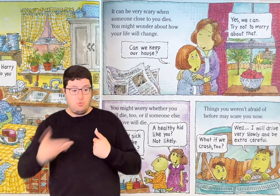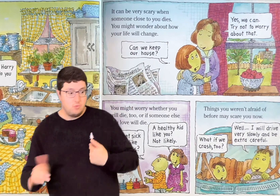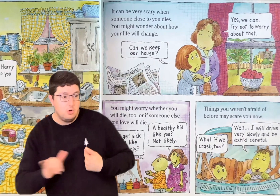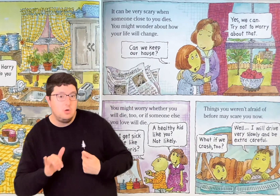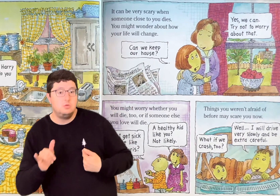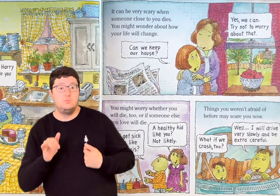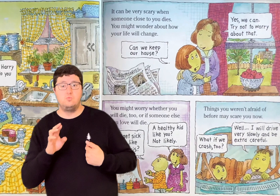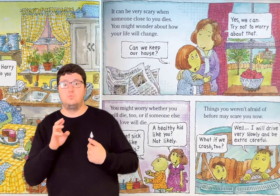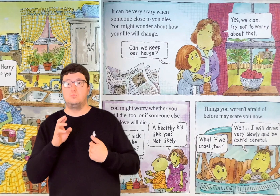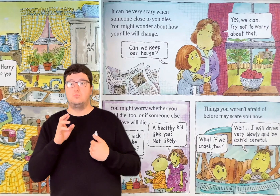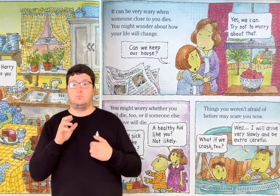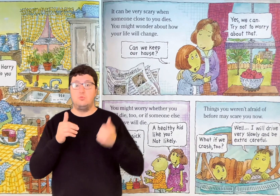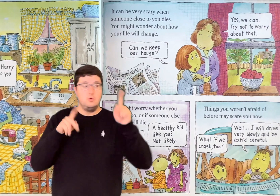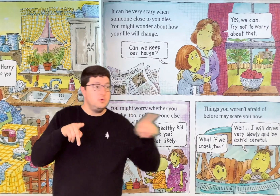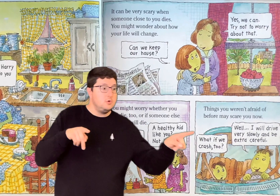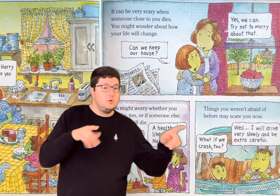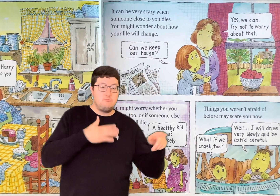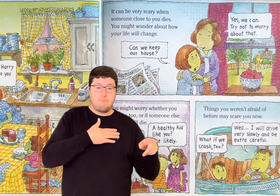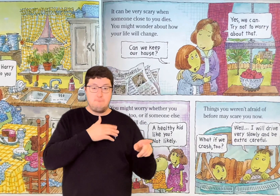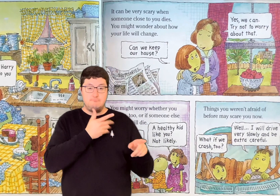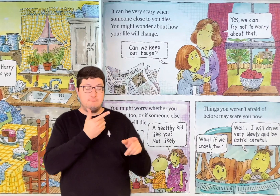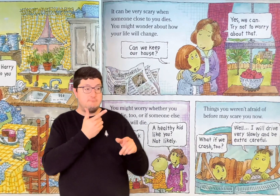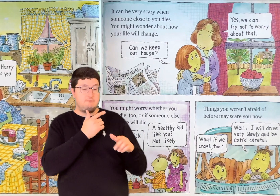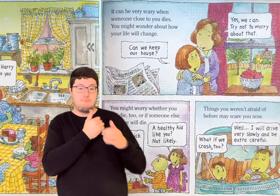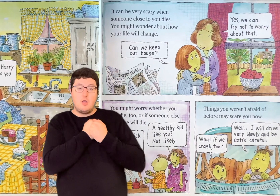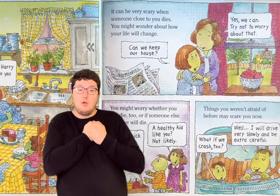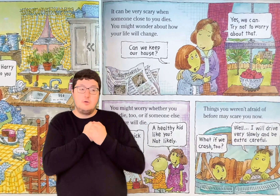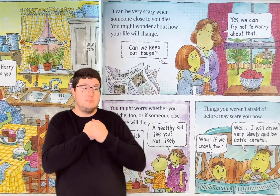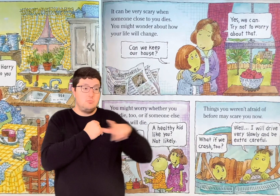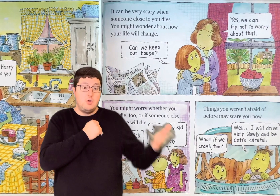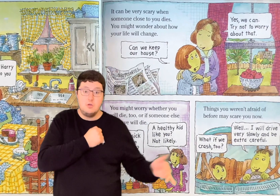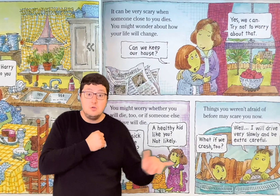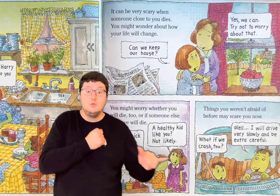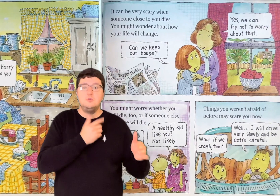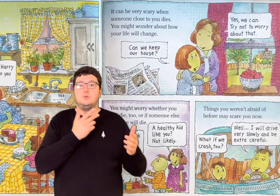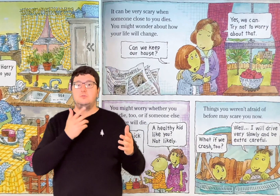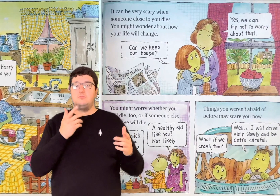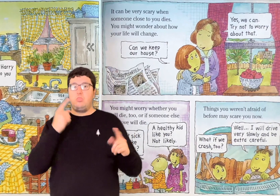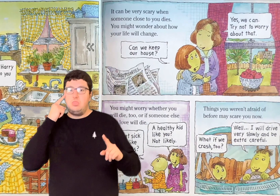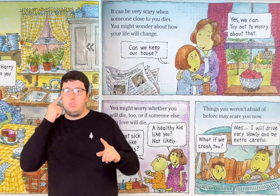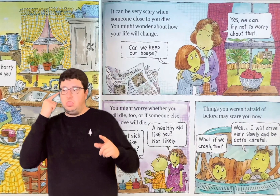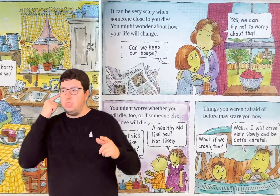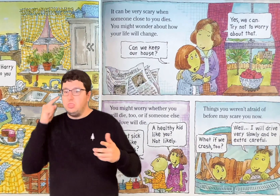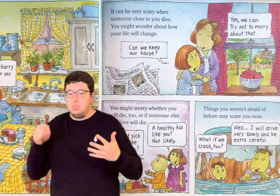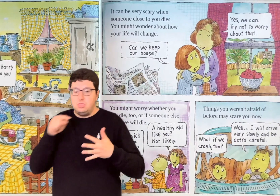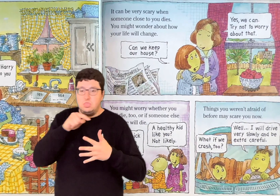You might worry whether you will die too, or if someone else you love will die.